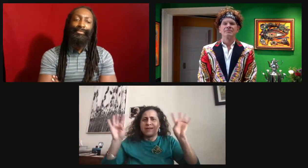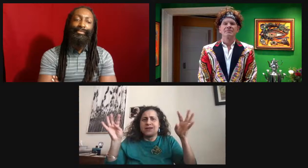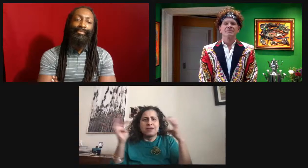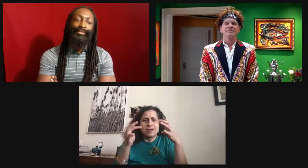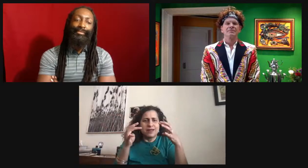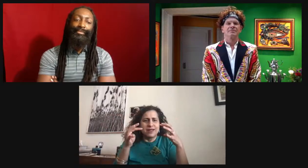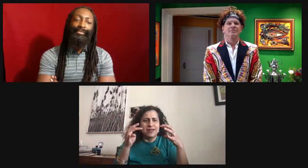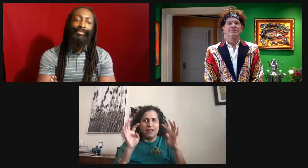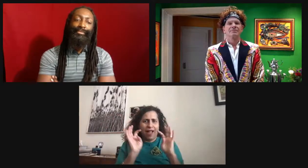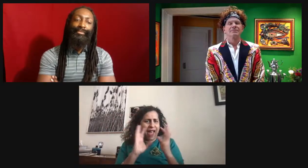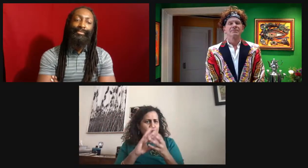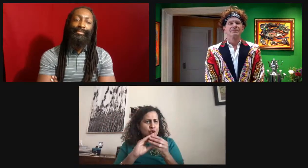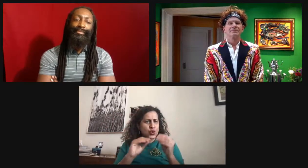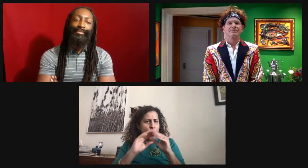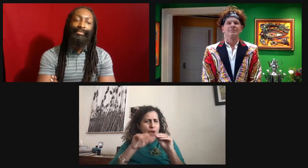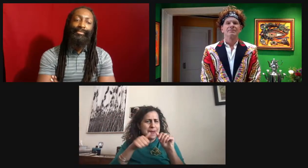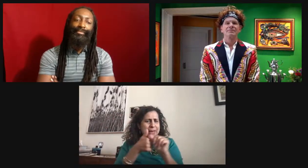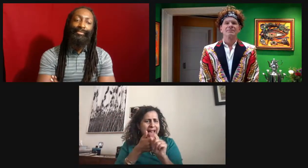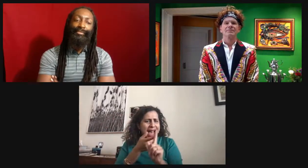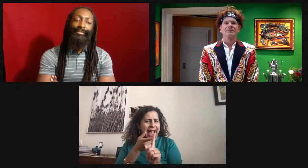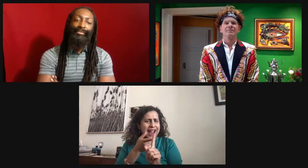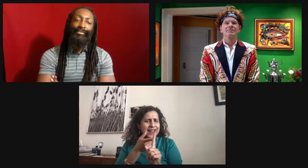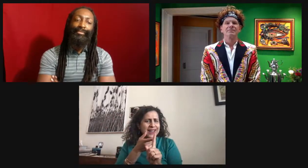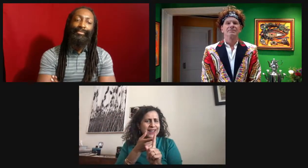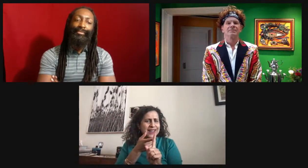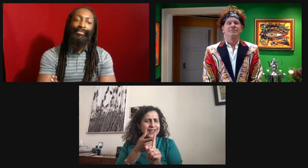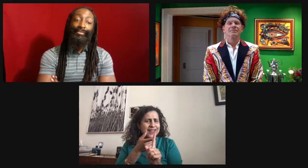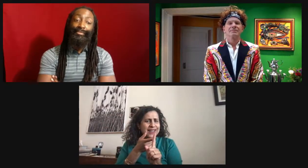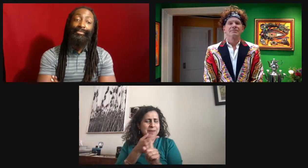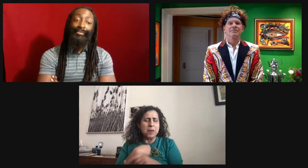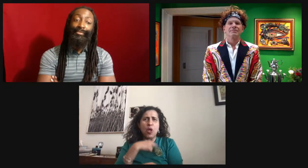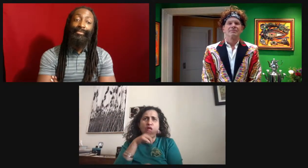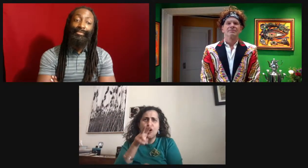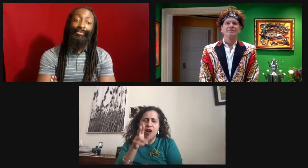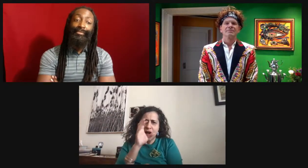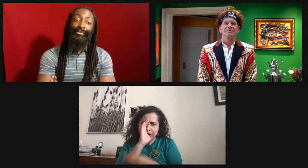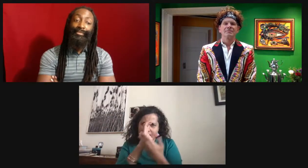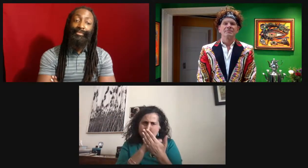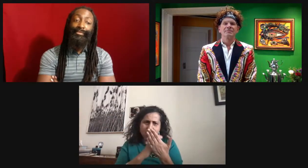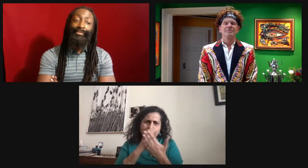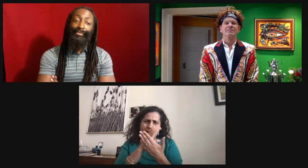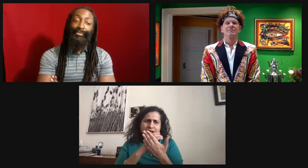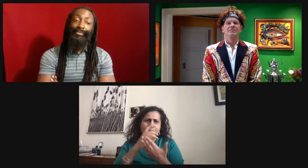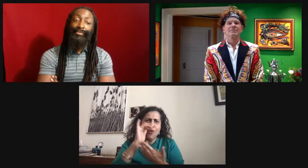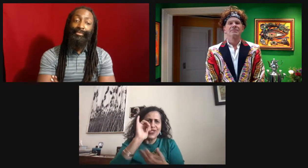And it concentrates our attention on that moment.